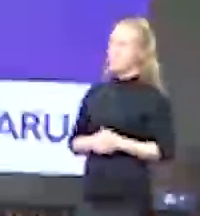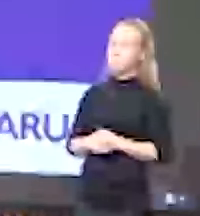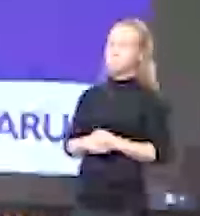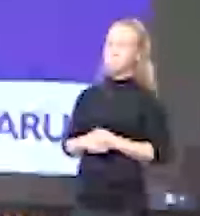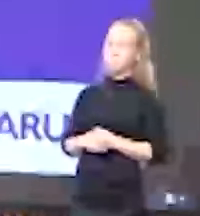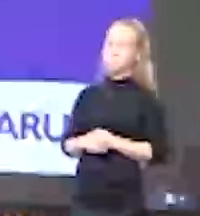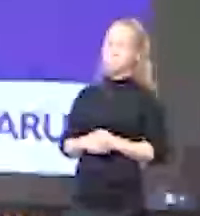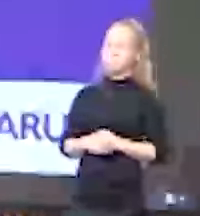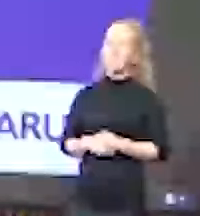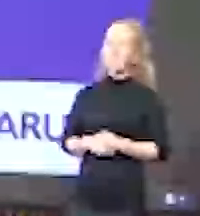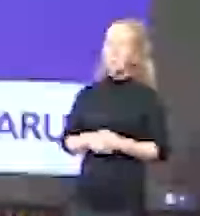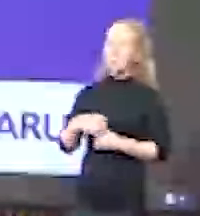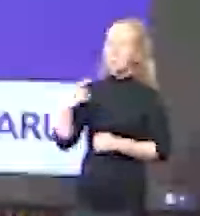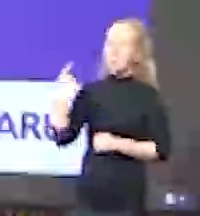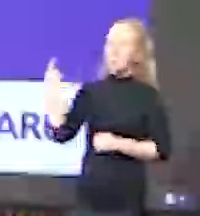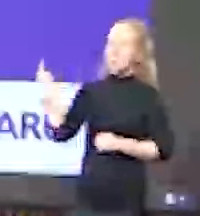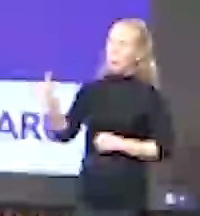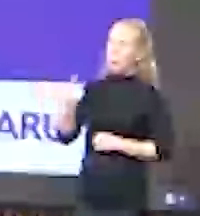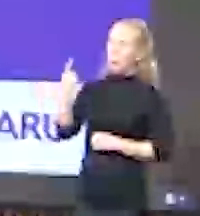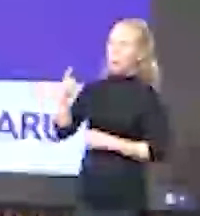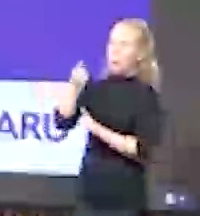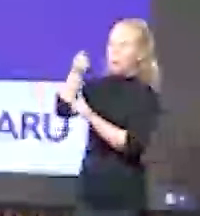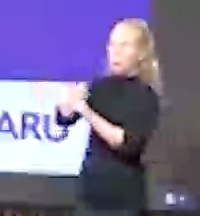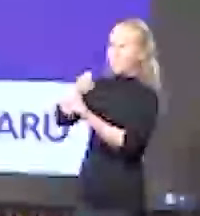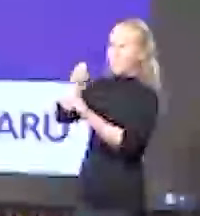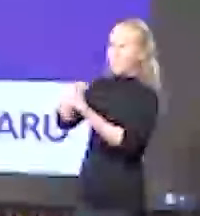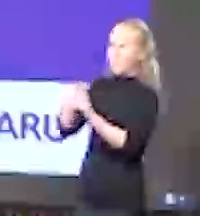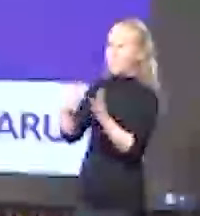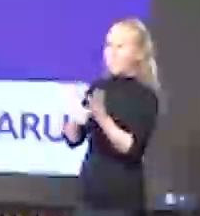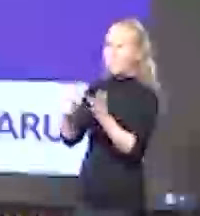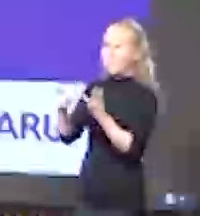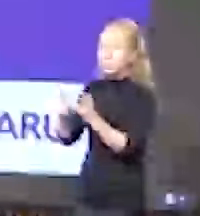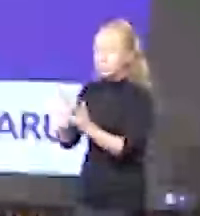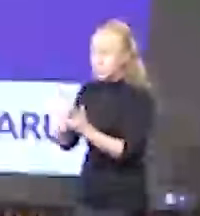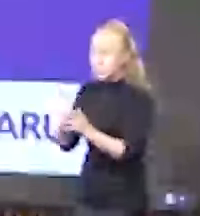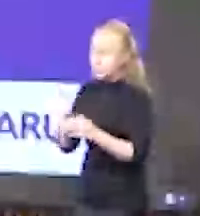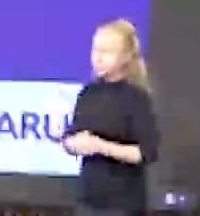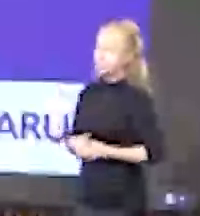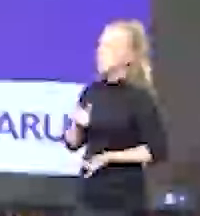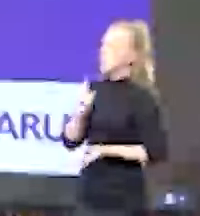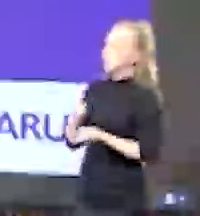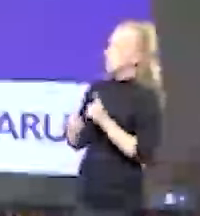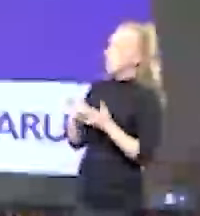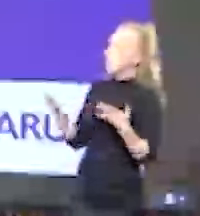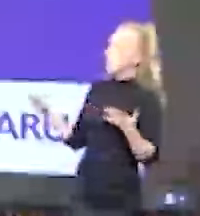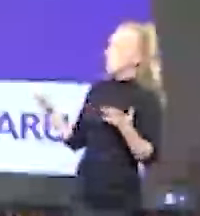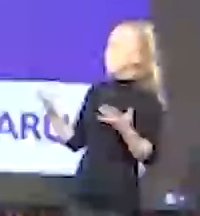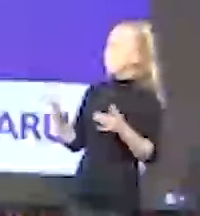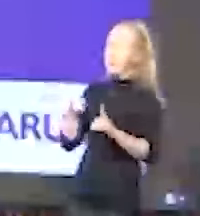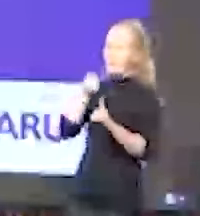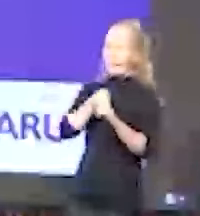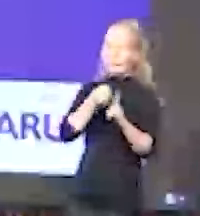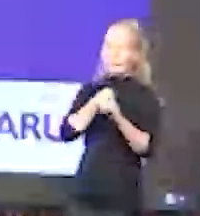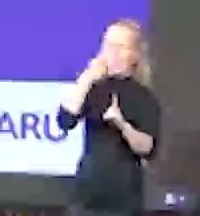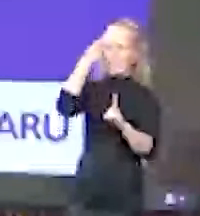In terms of who to advocate to, again, sometimes I think, you know, we feel and advocates feel you need to go to the responsible